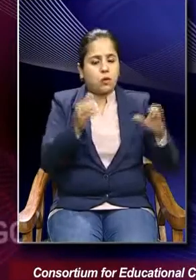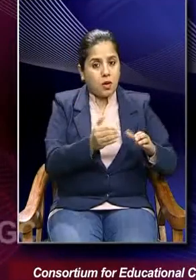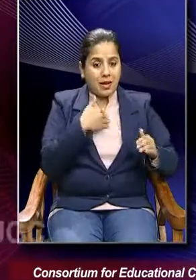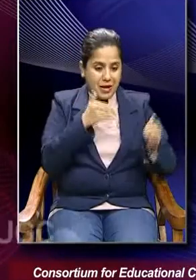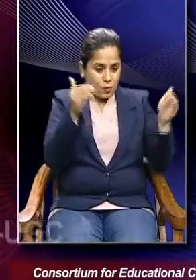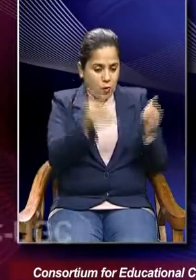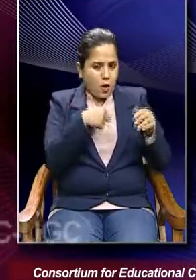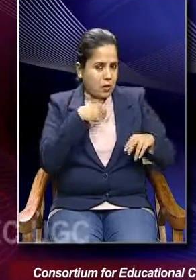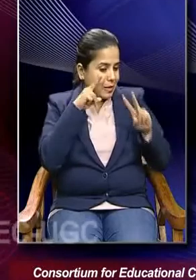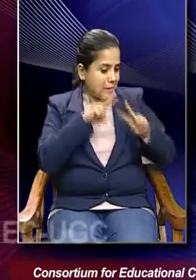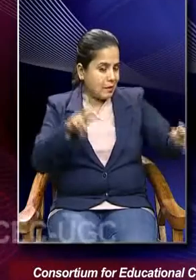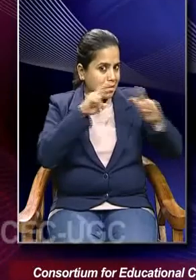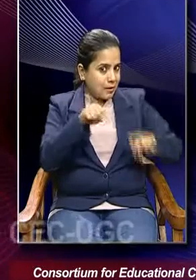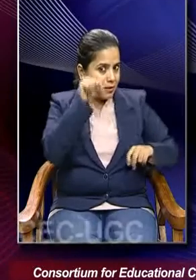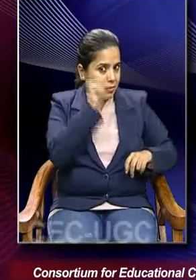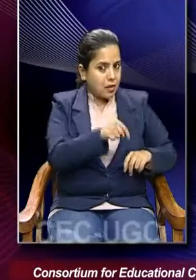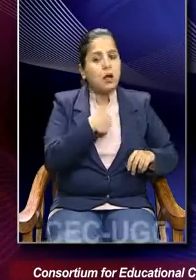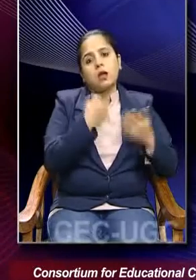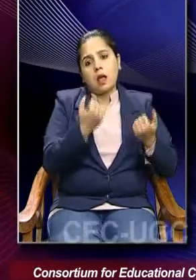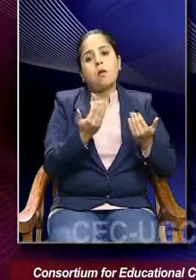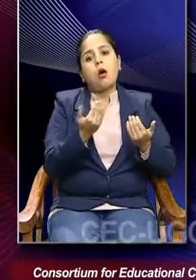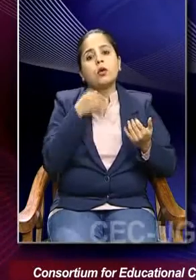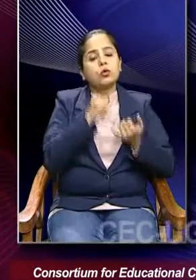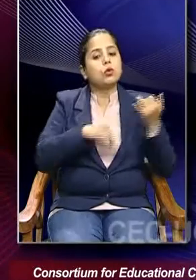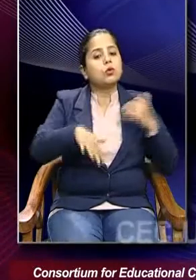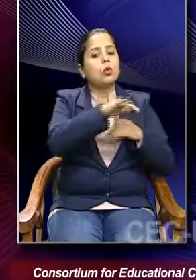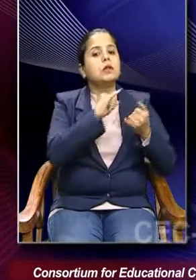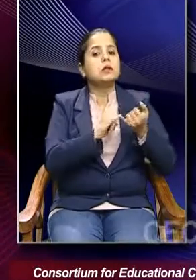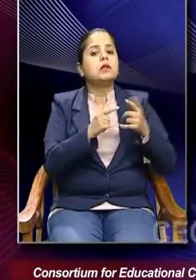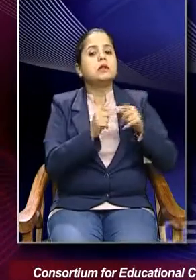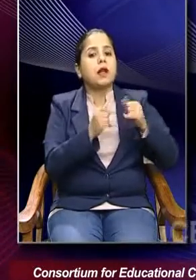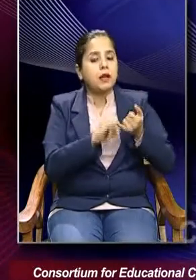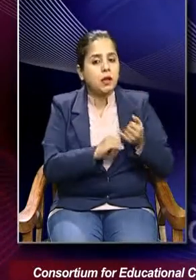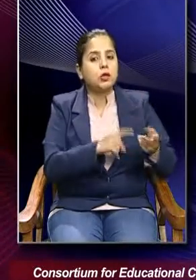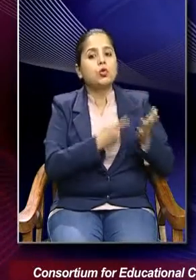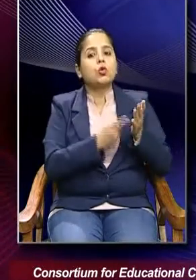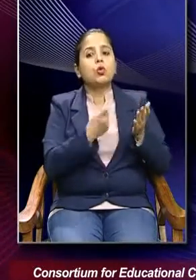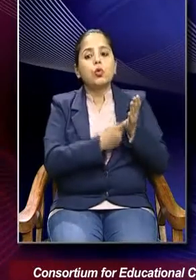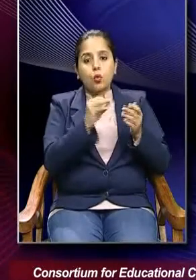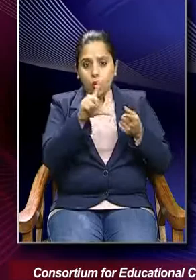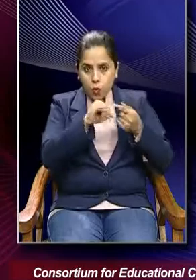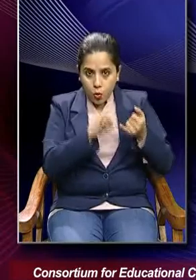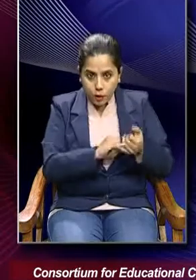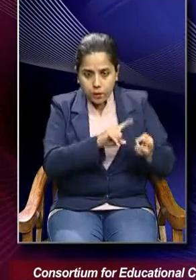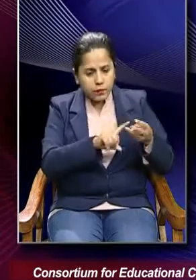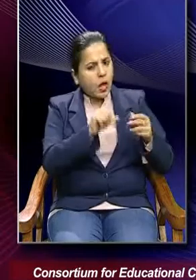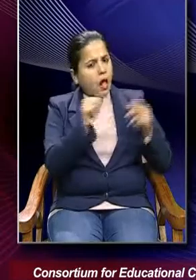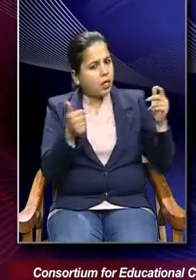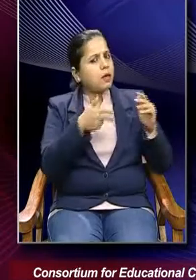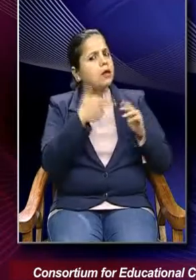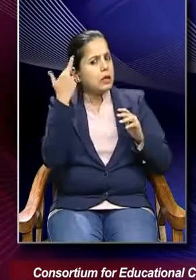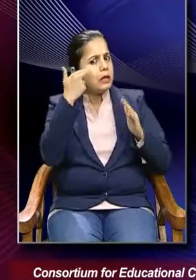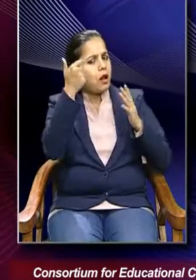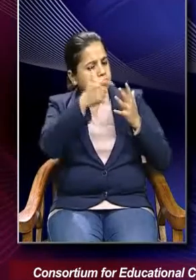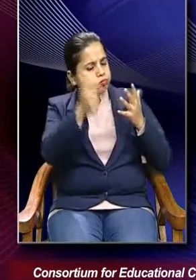small scale, we can study social status, social roles, and other component of social